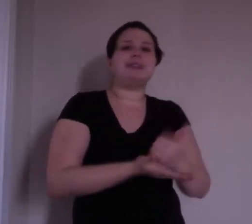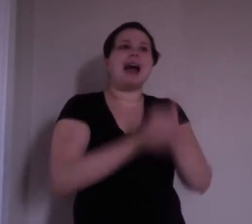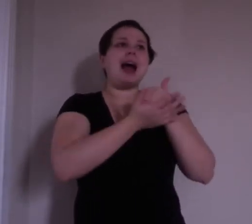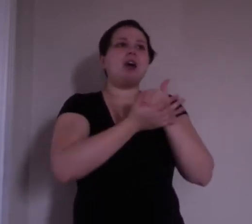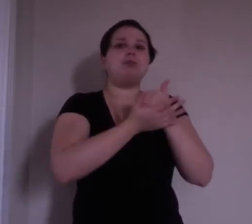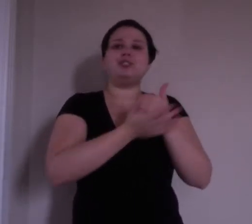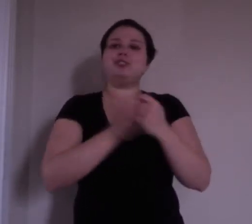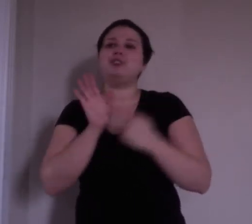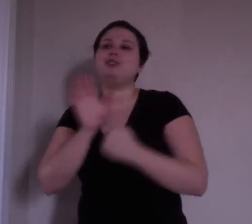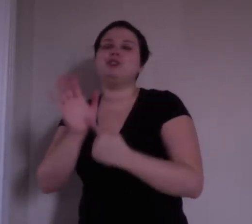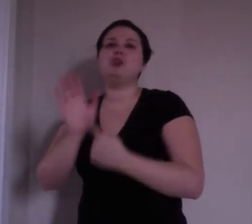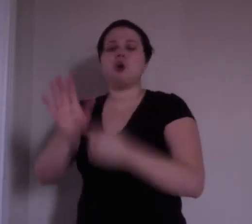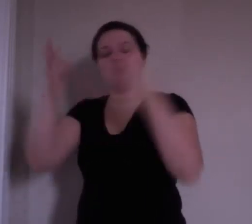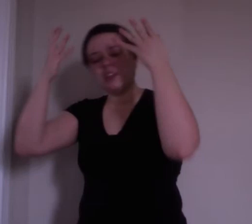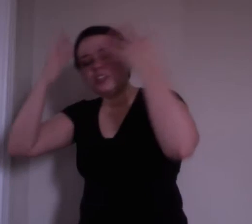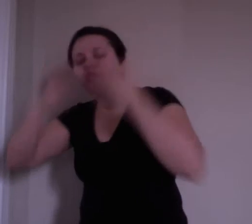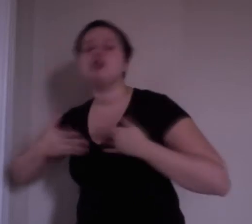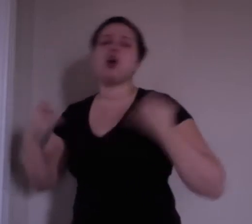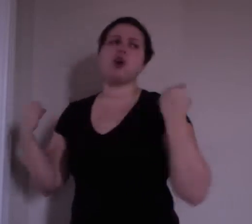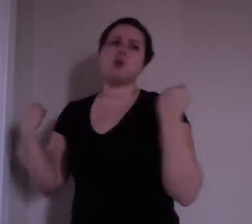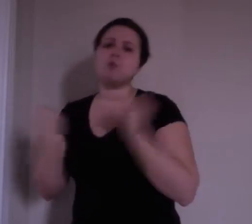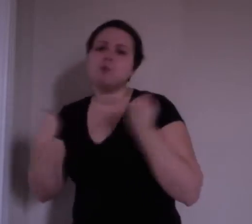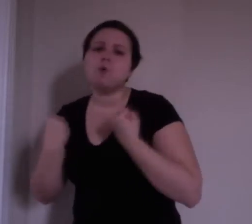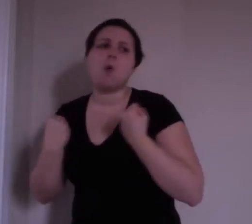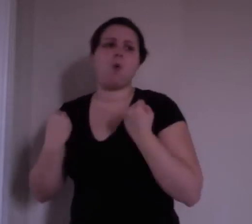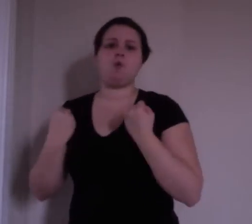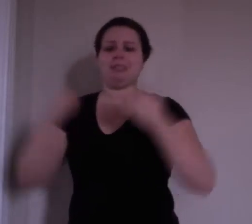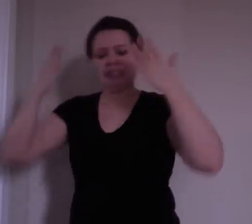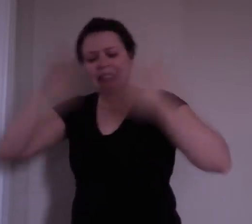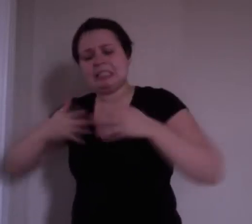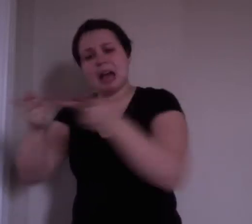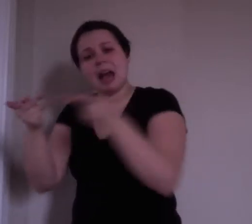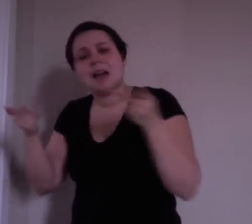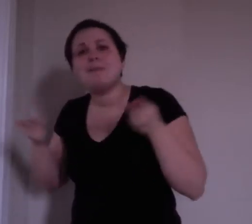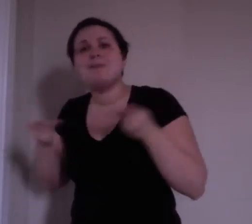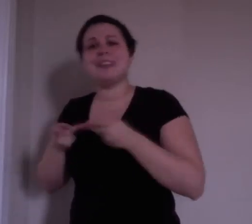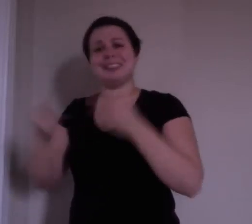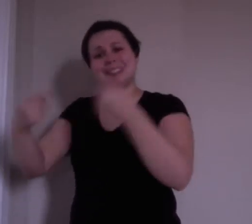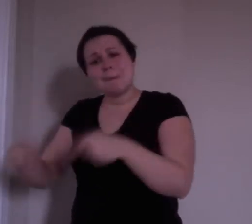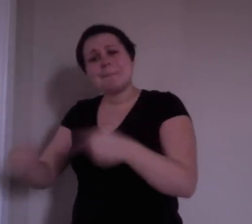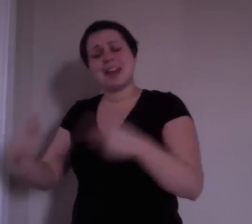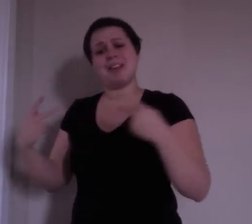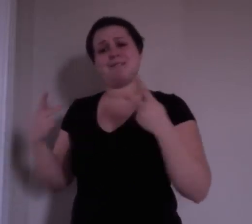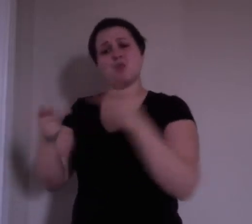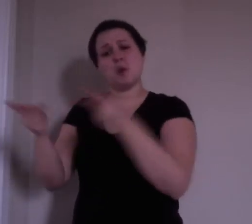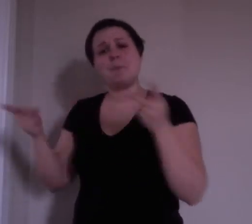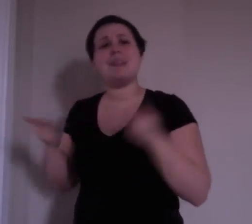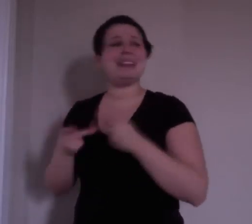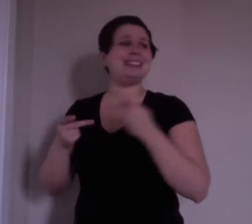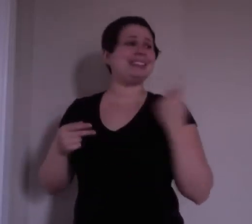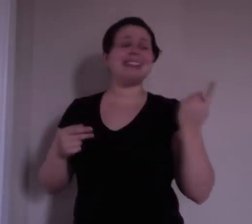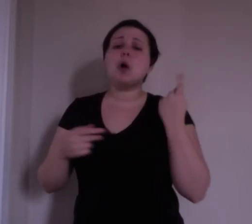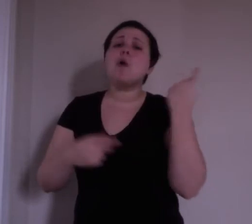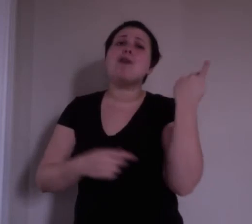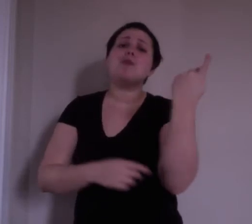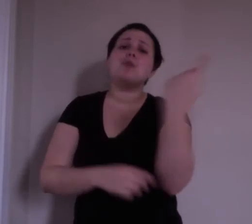cold, barren enclosures that ring out with cries of pain, loneliness, and torture, voices begging to